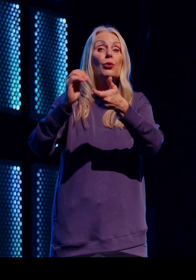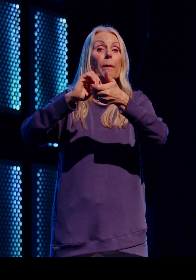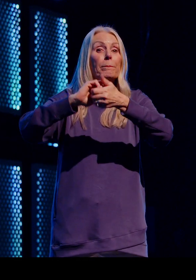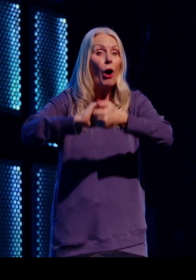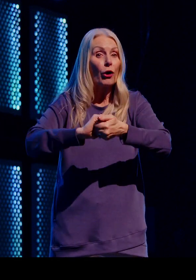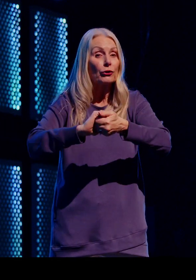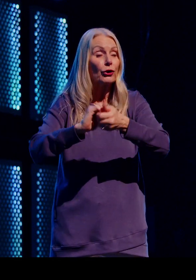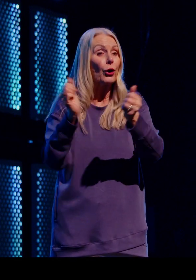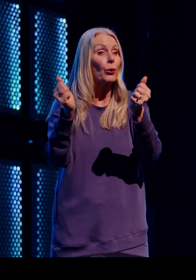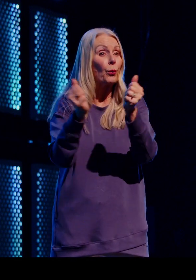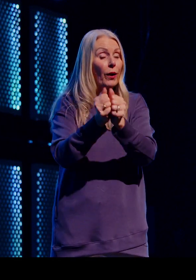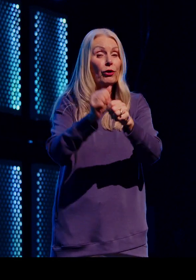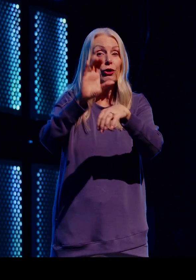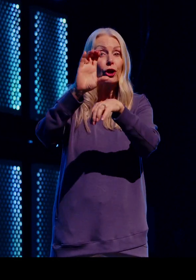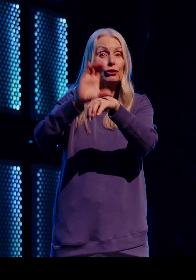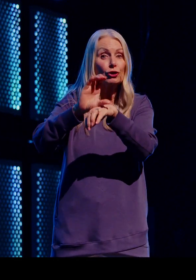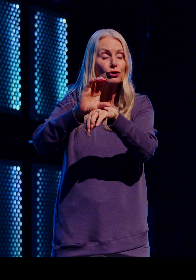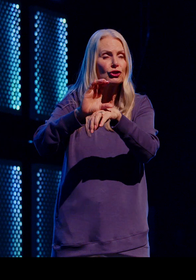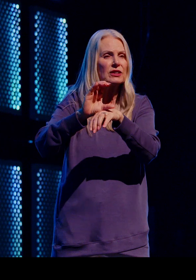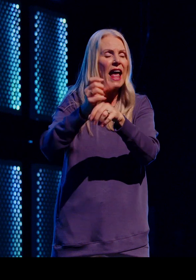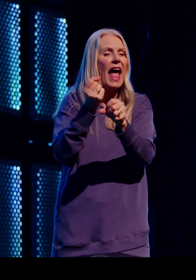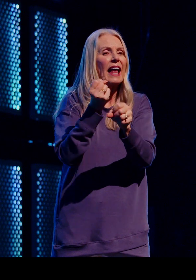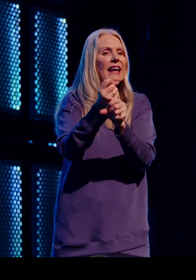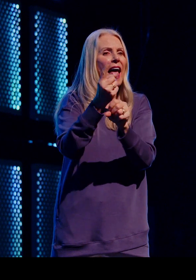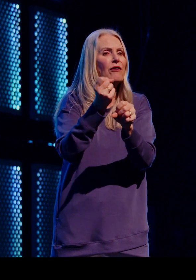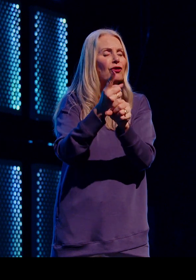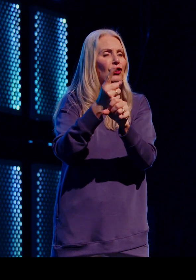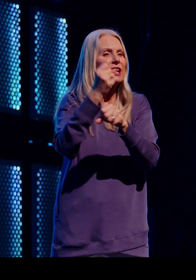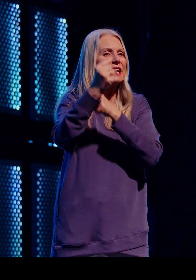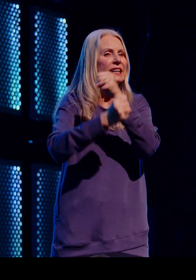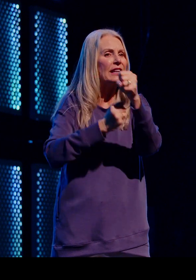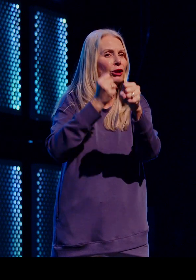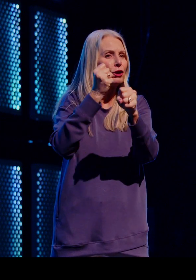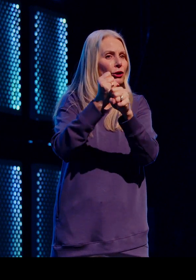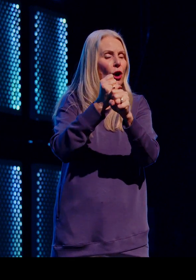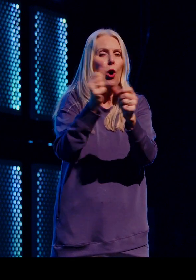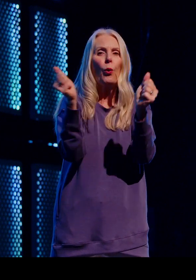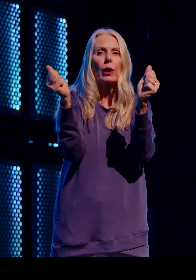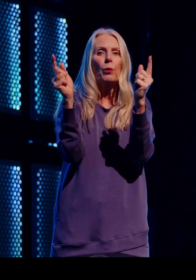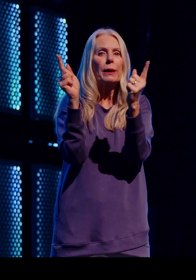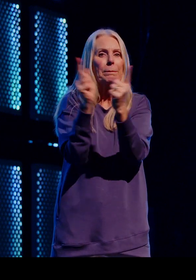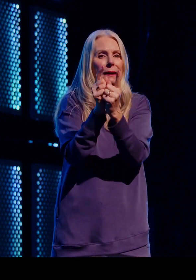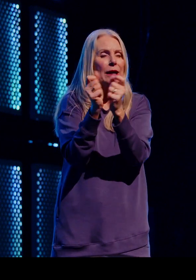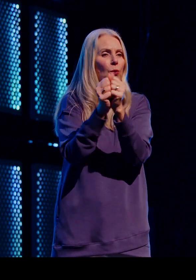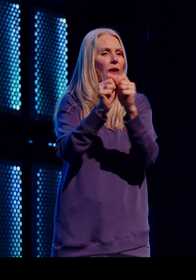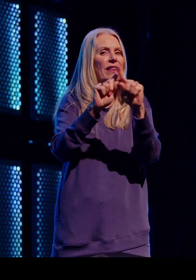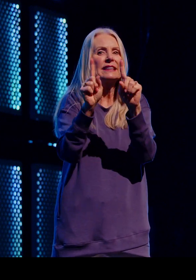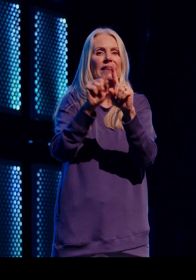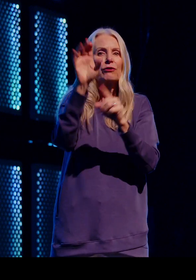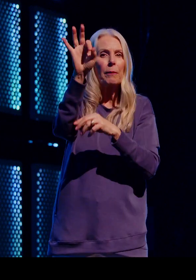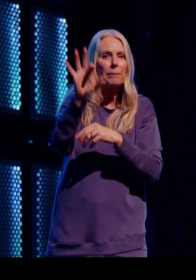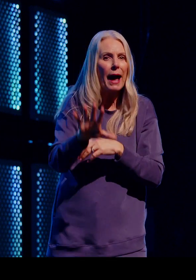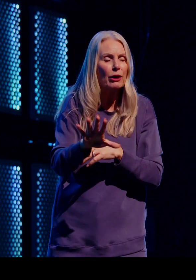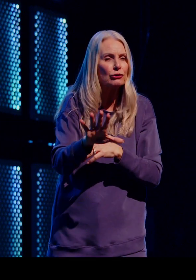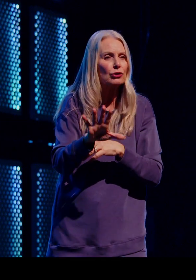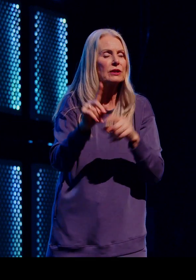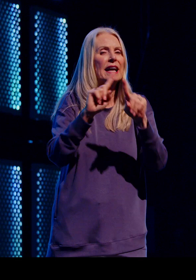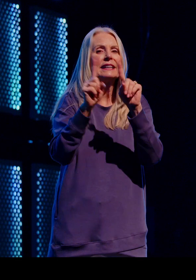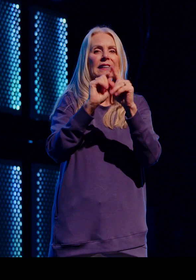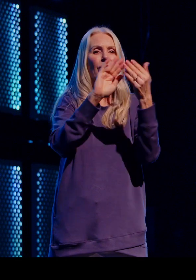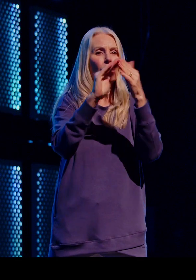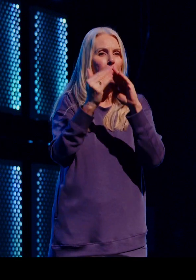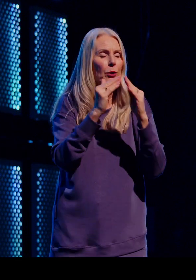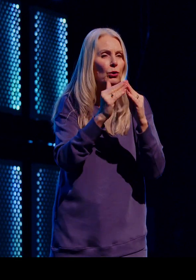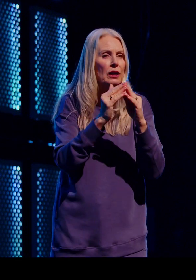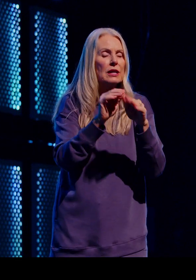year after year we began to get to know more pastors, local pastors, and communities, and we were able to work